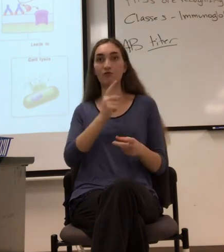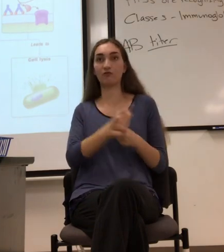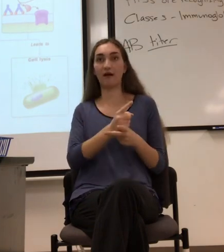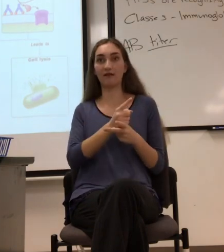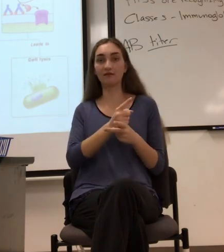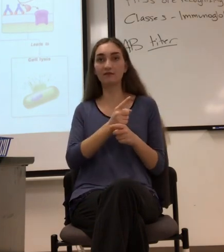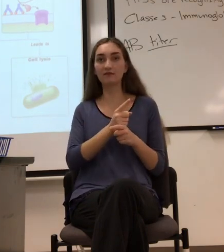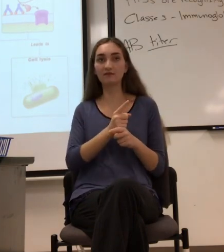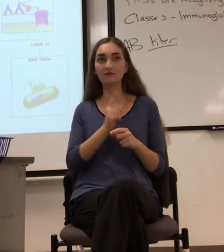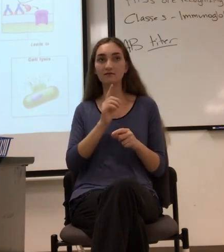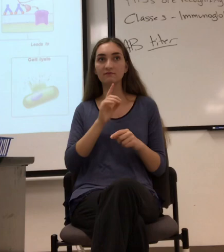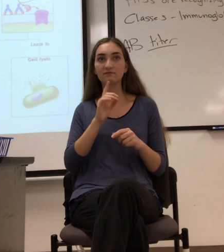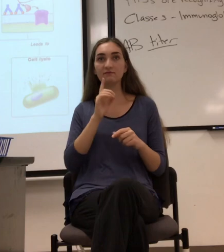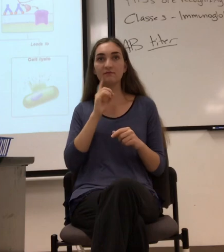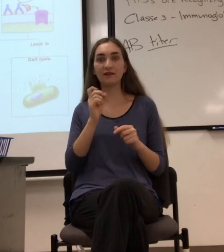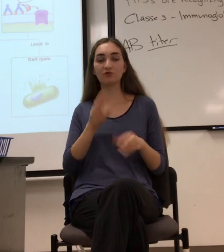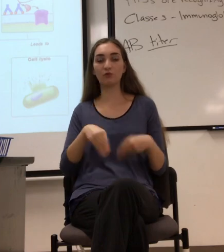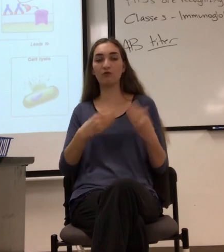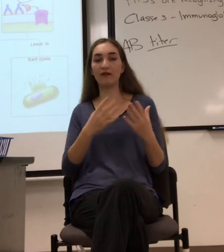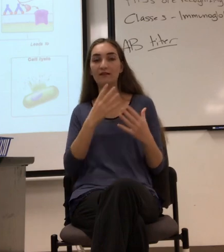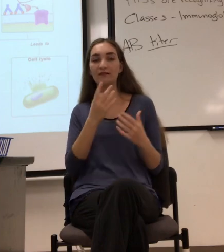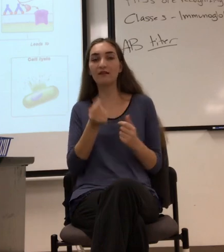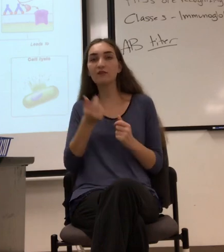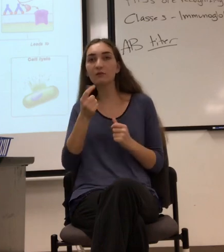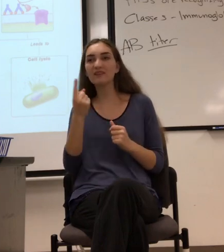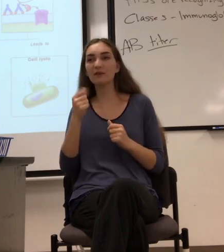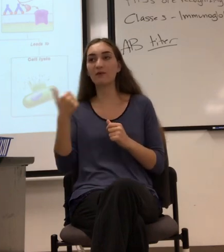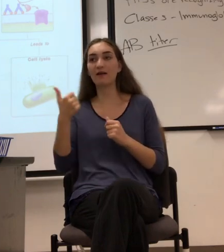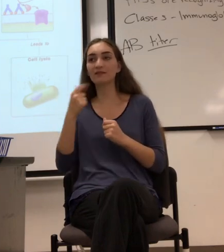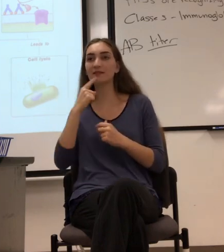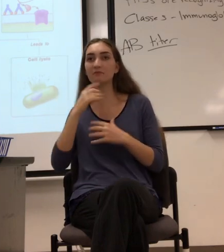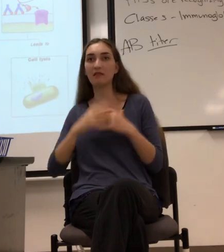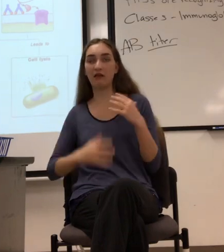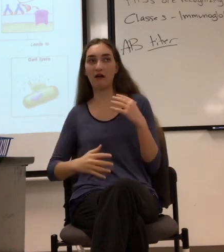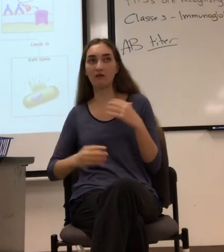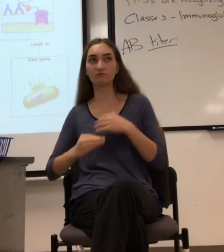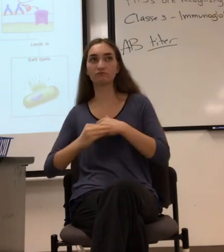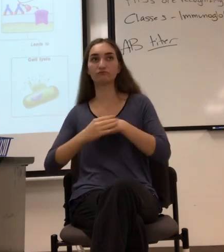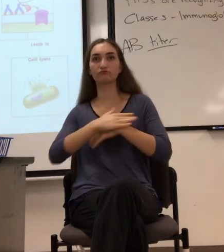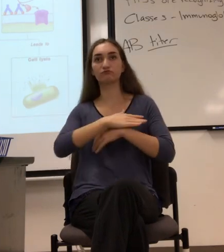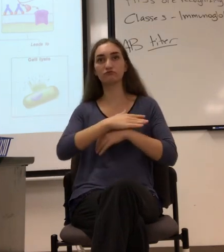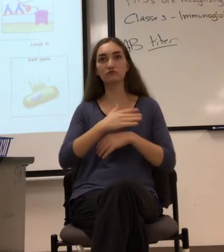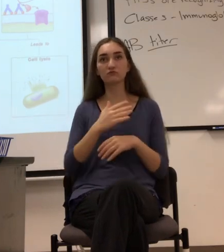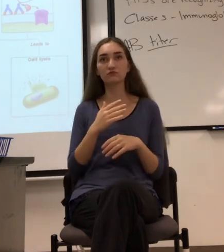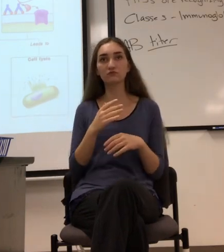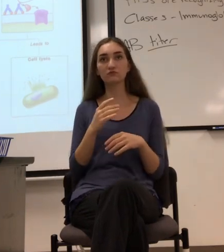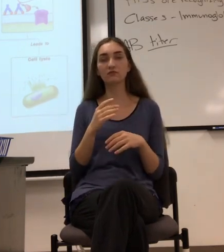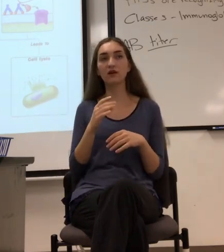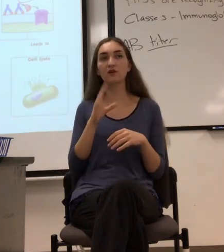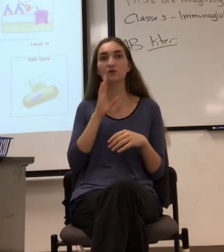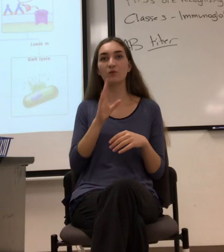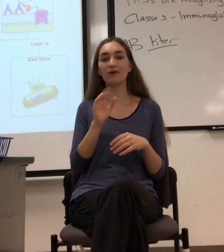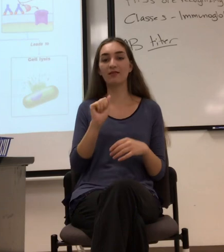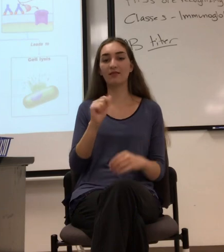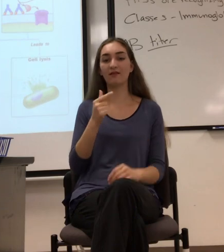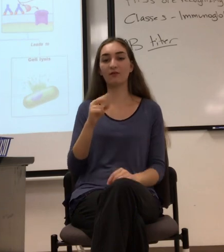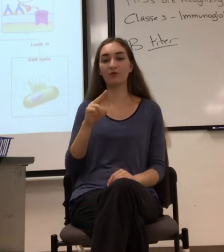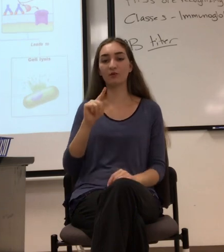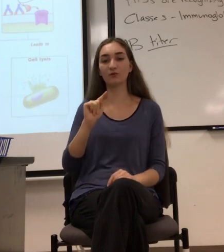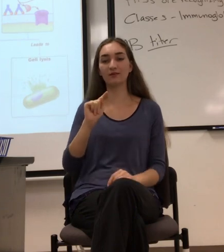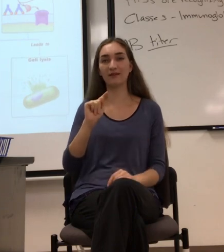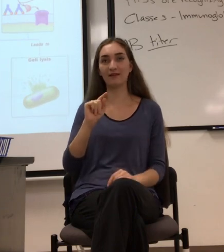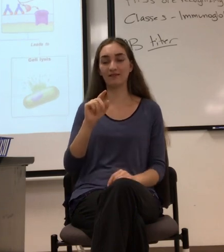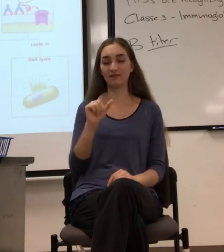them. Just a little bit of someone else's blood getting into yours, you'll agglutinate it out, or just neutralize, just coat.